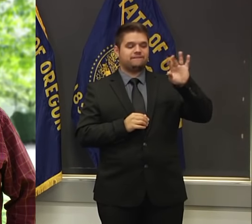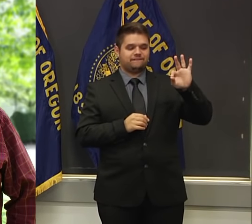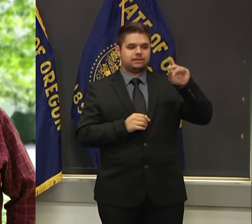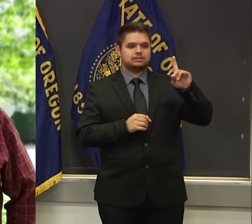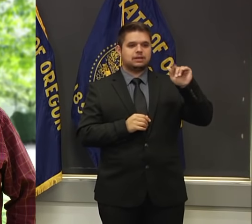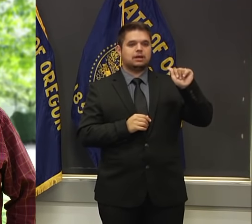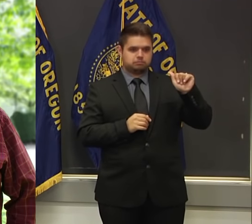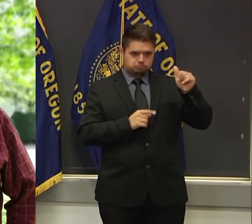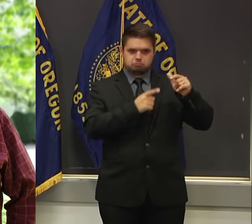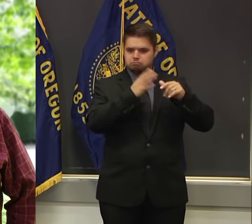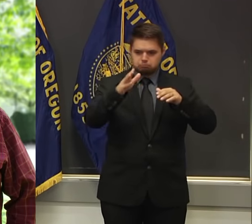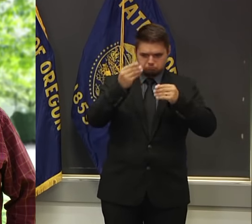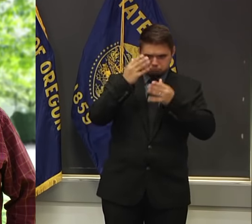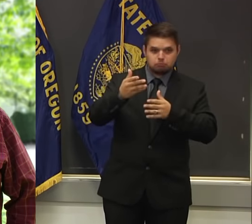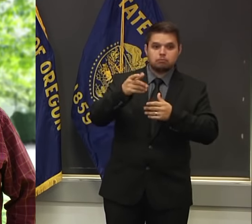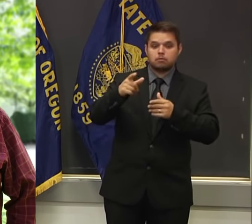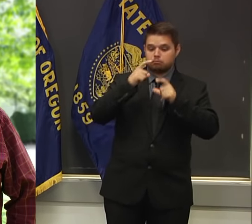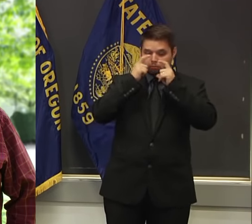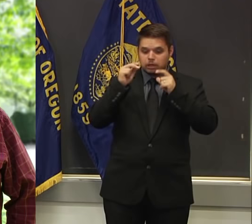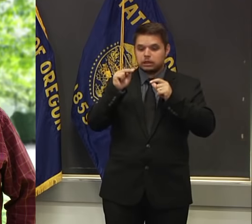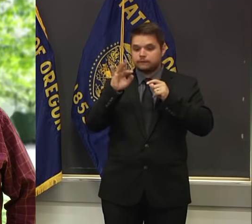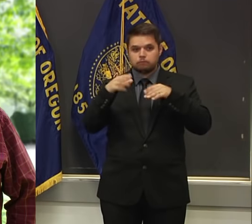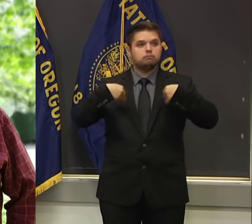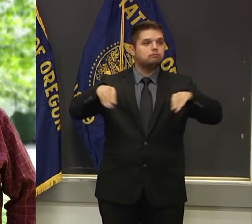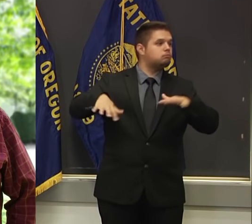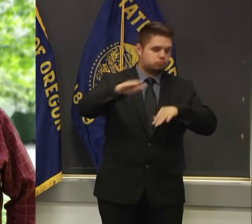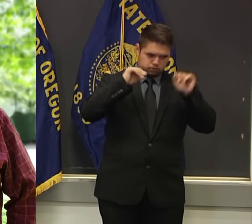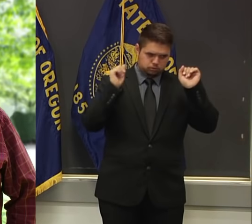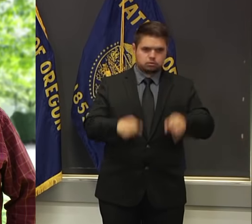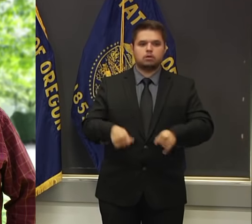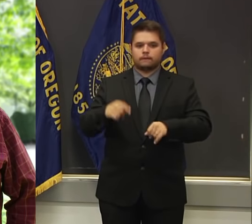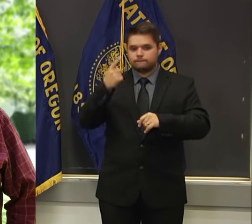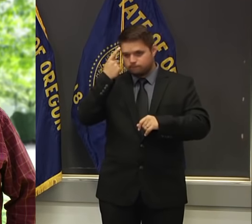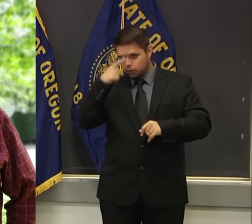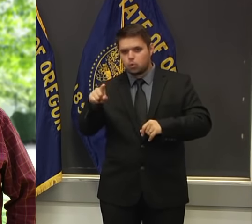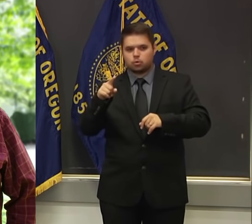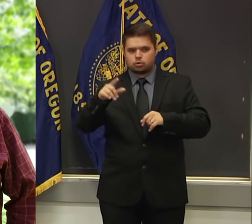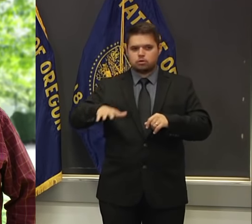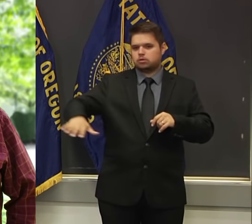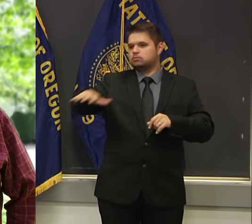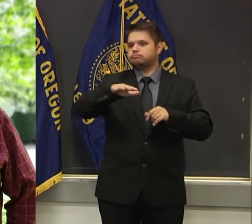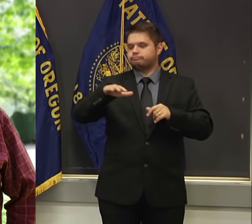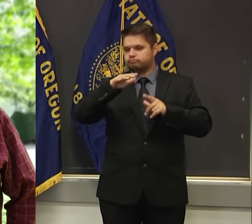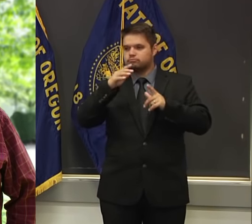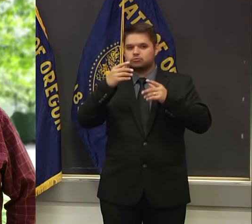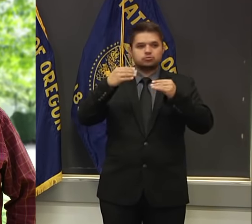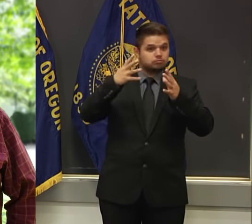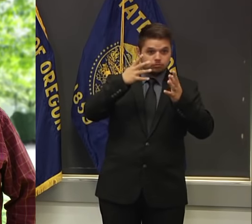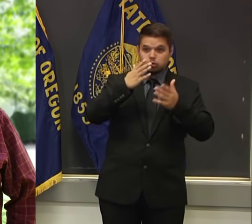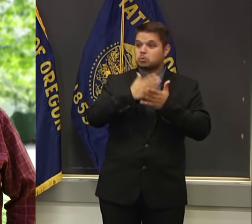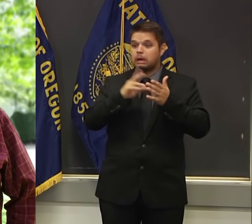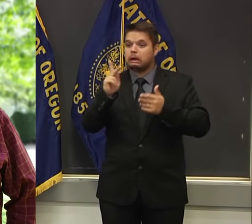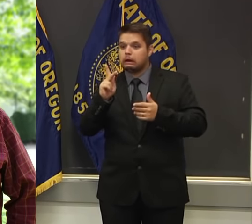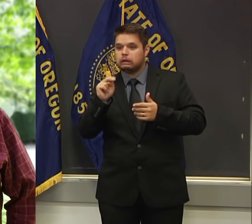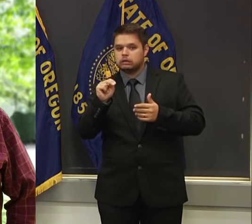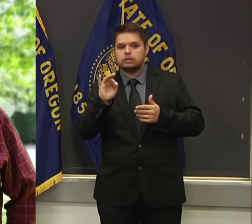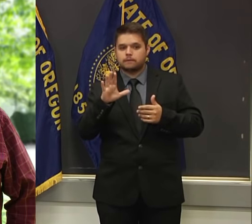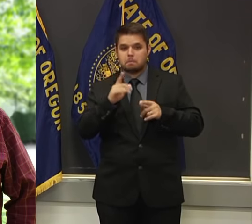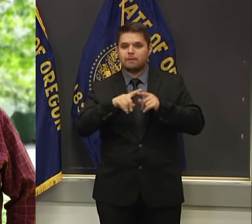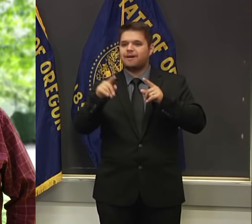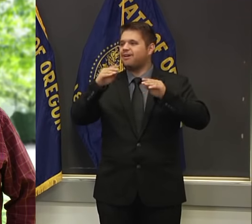scarcity, of the limited use of certain KN95s for healthcare. And we believe that those